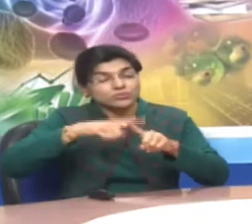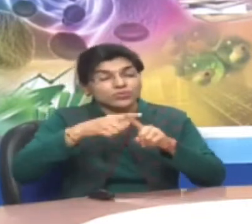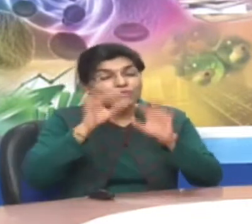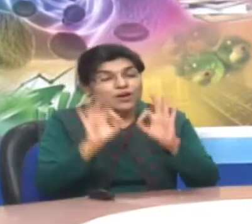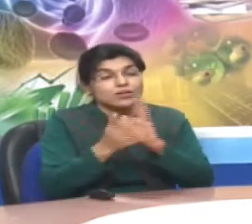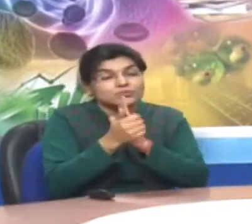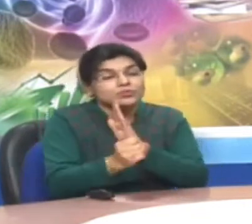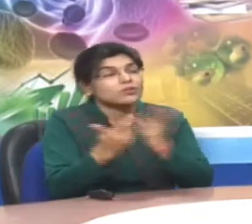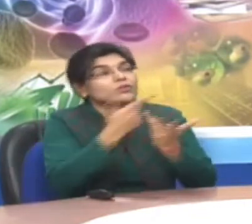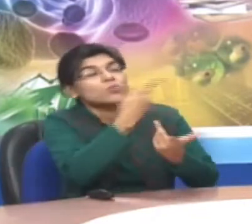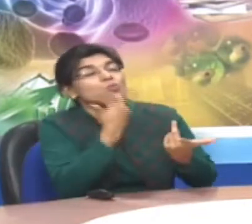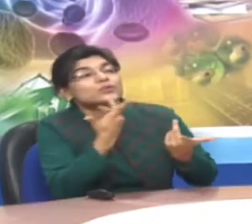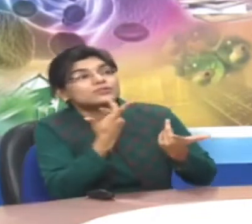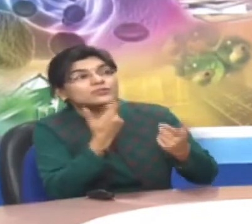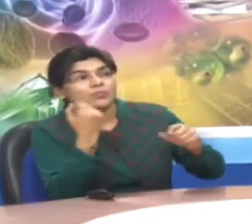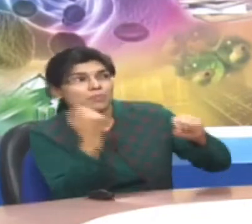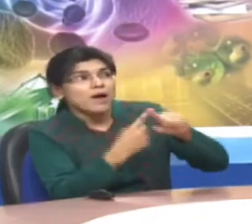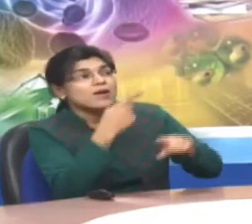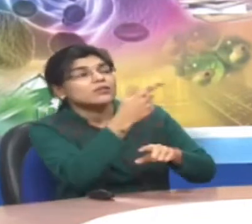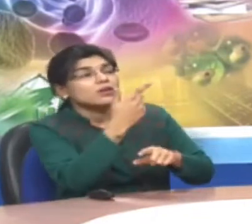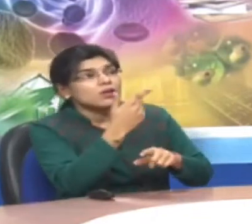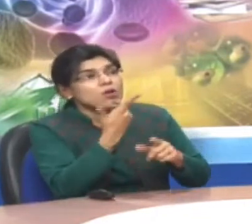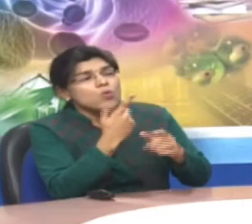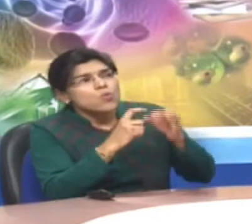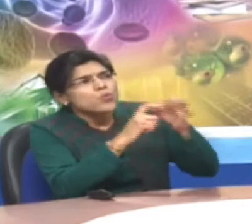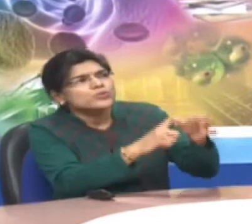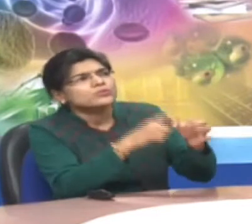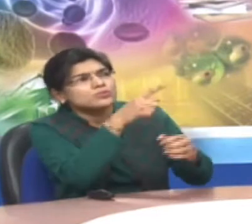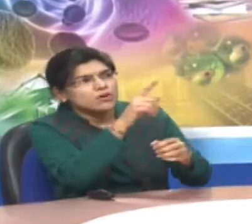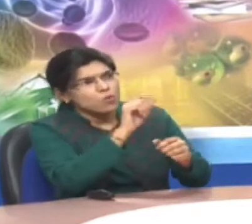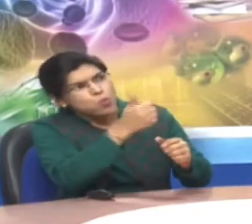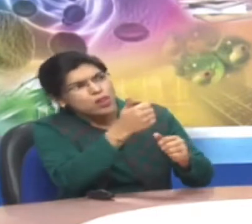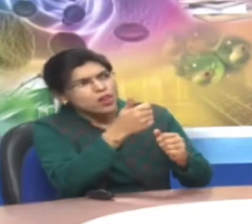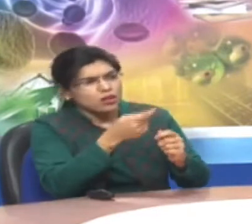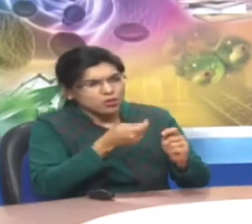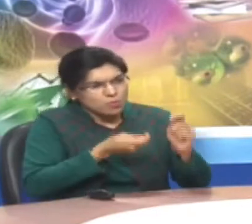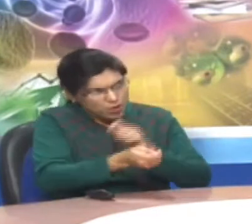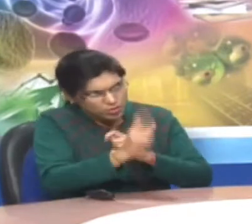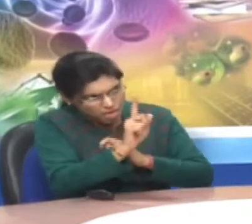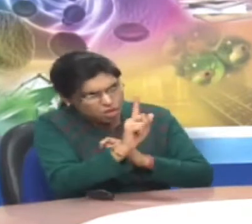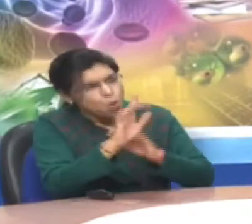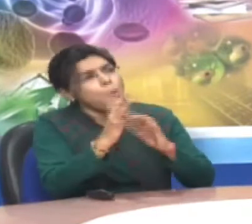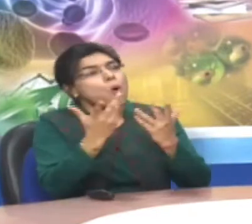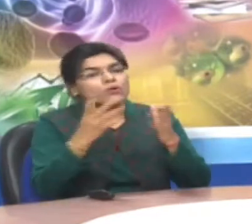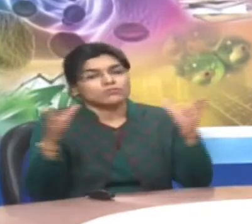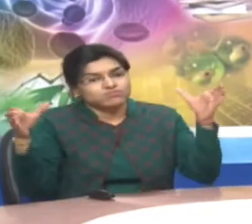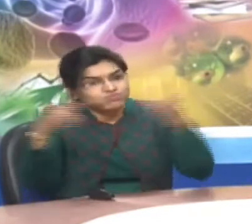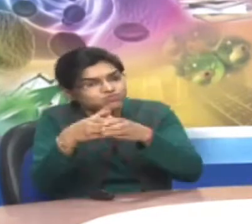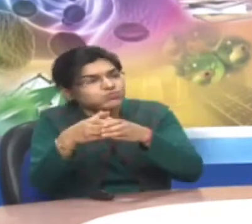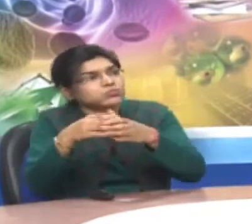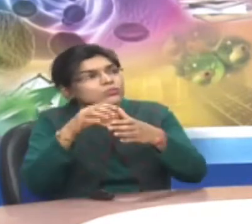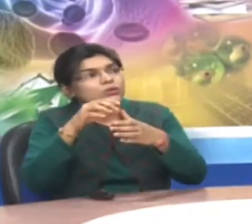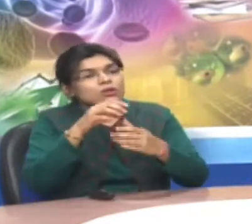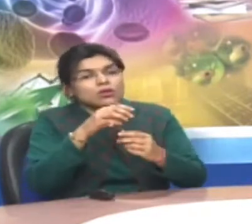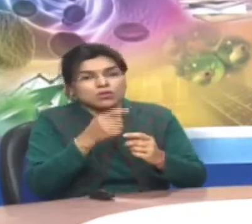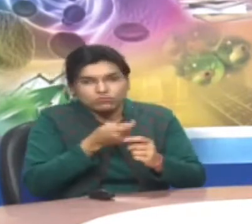What what are you specialist in? Or aren't